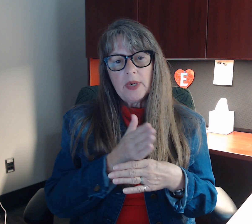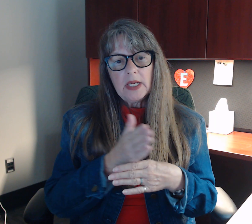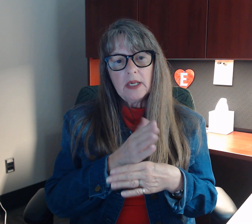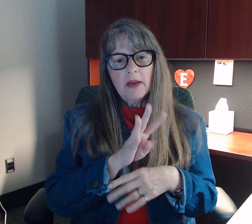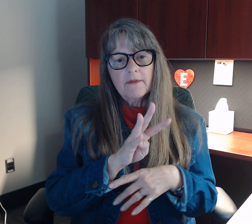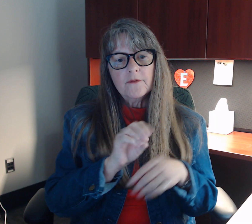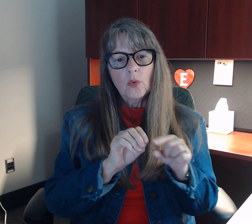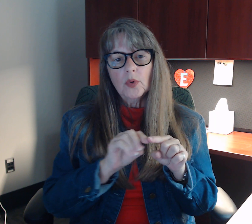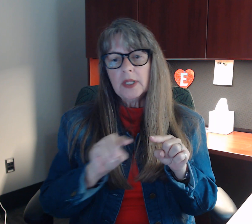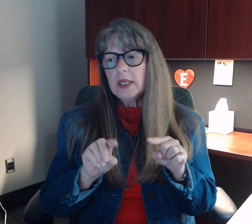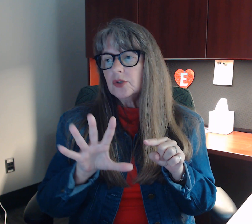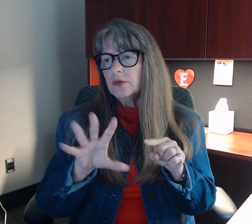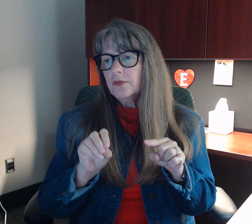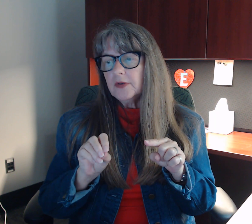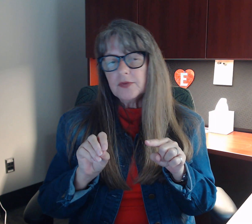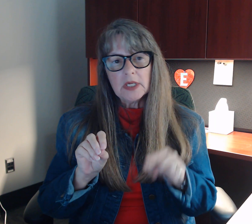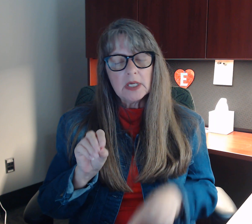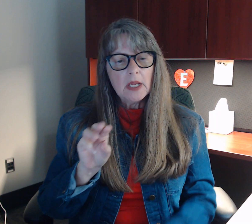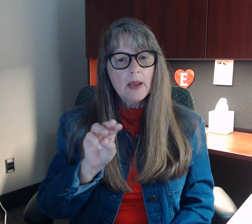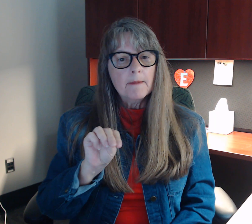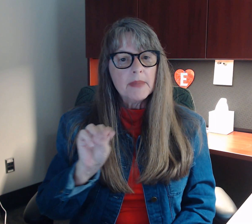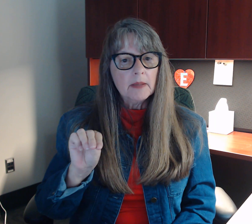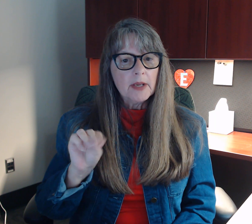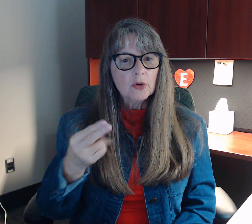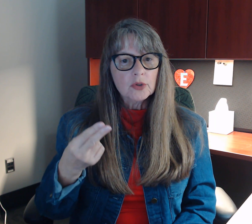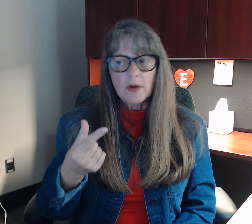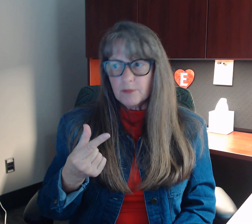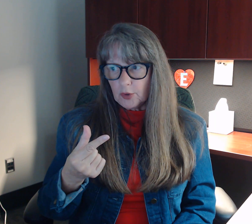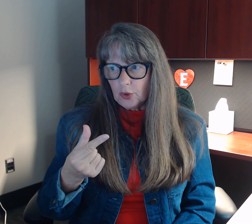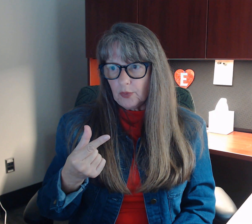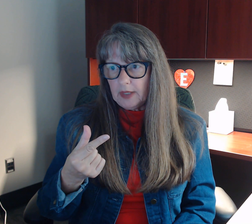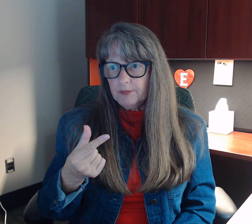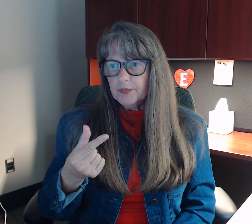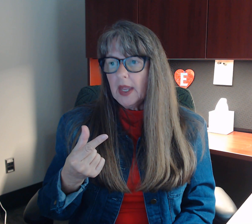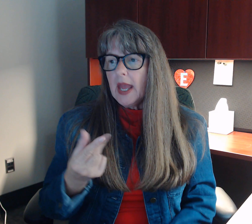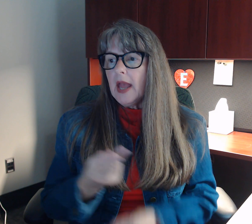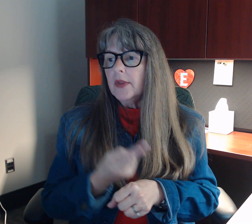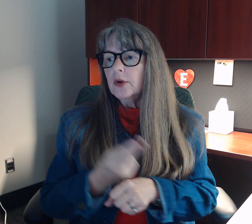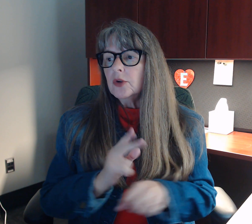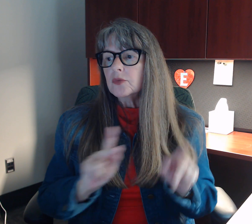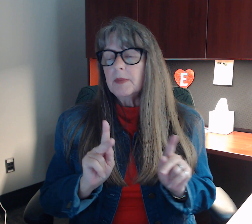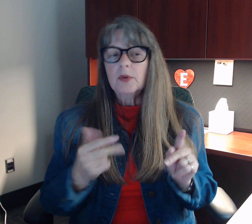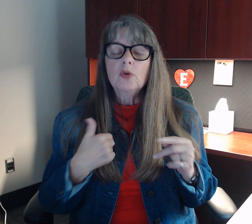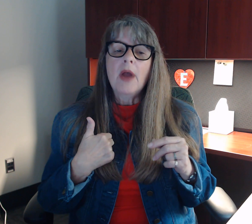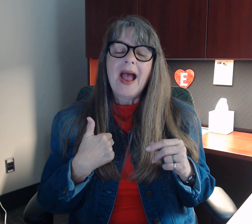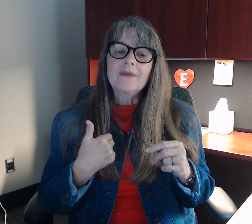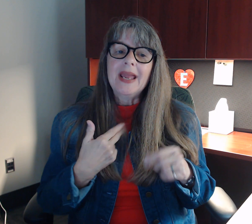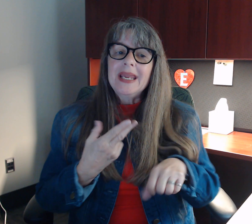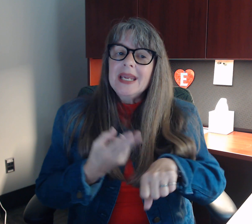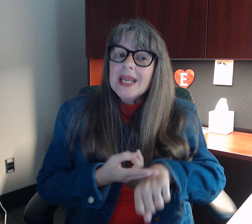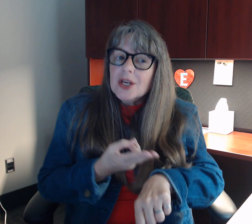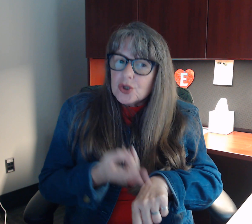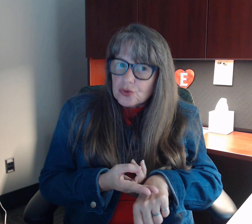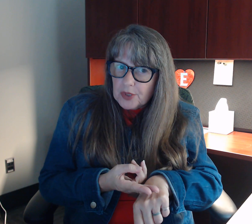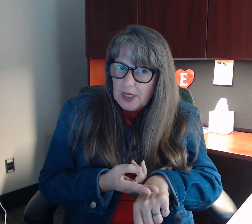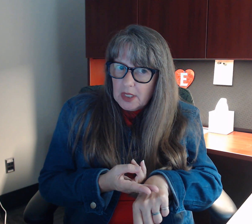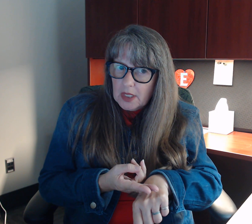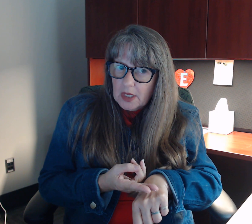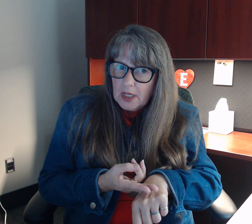between 40 to 50 millimeters of mercury. And they're used for people who have a history